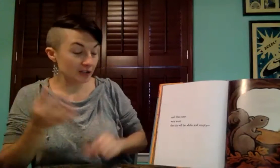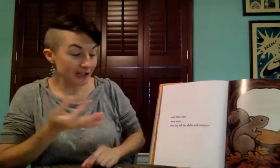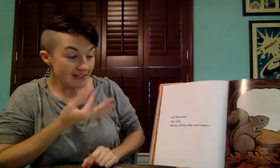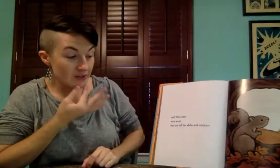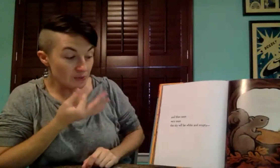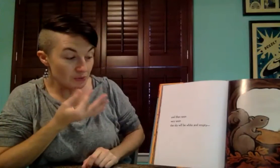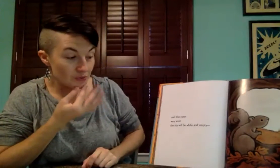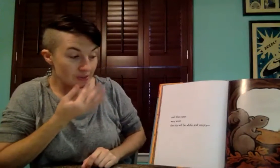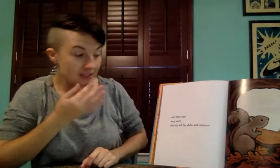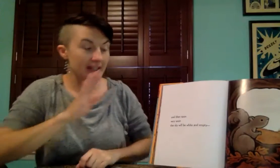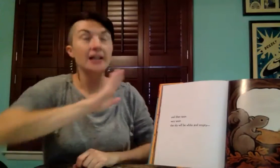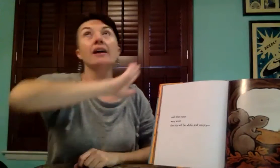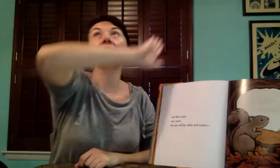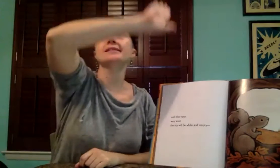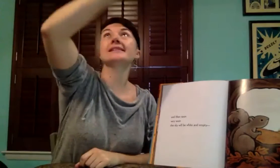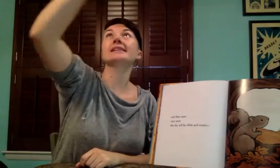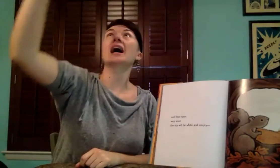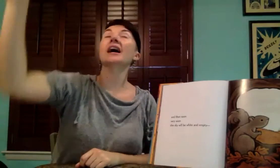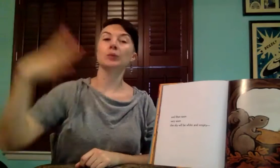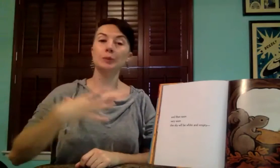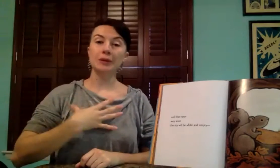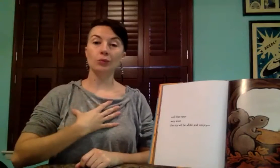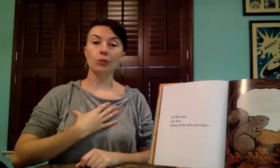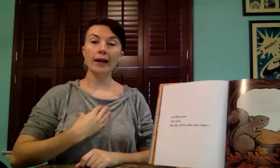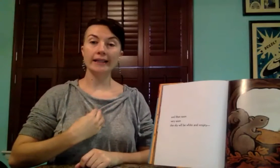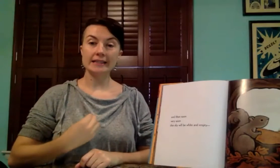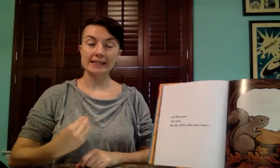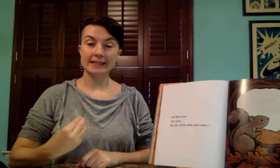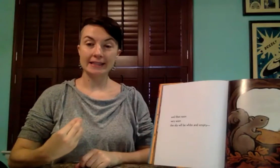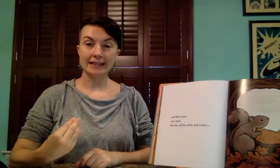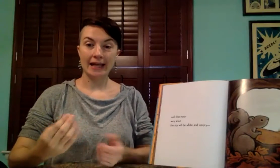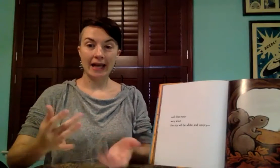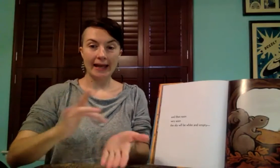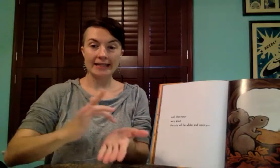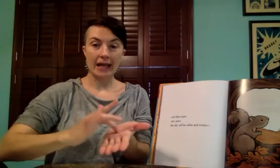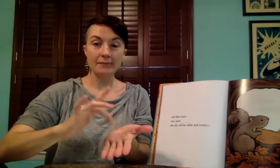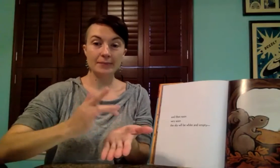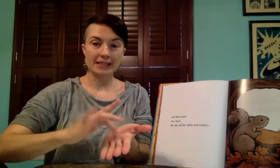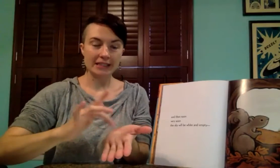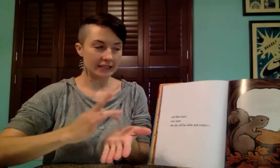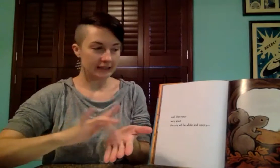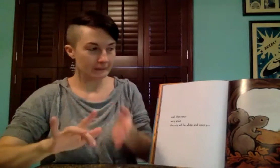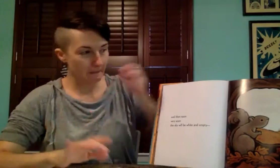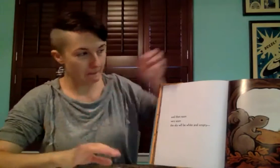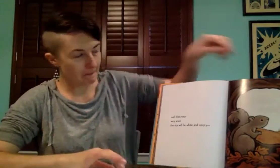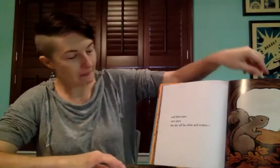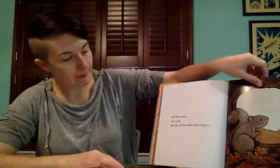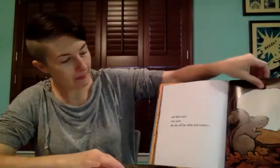very soon, the sky will be white and empty,